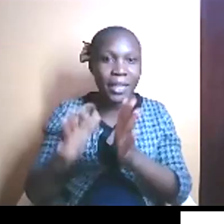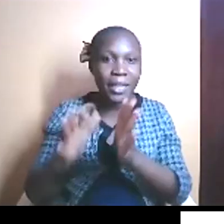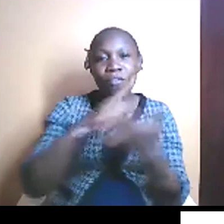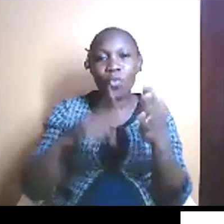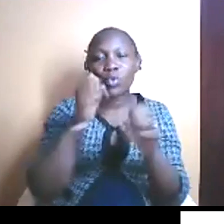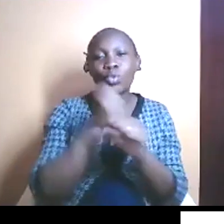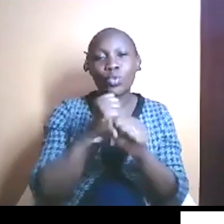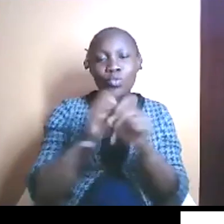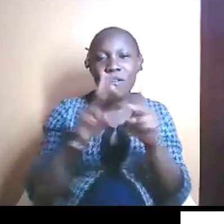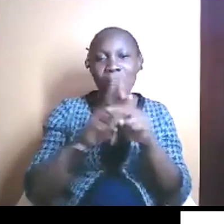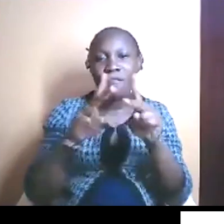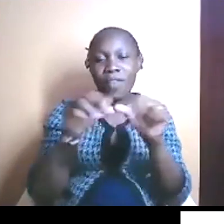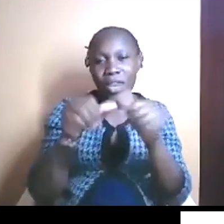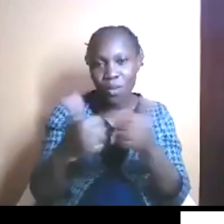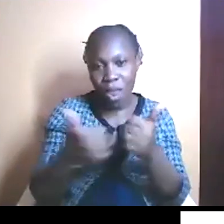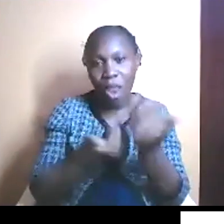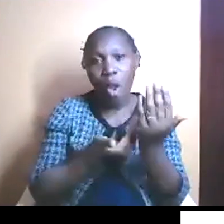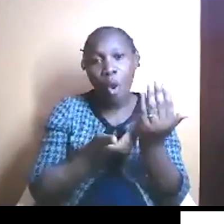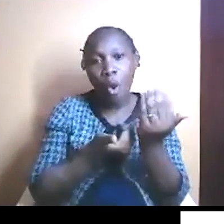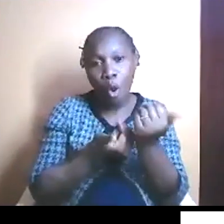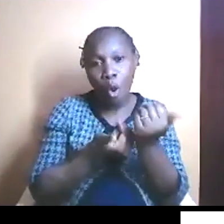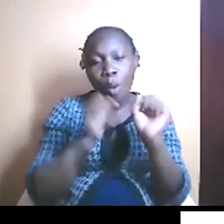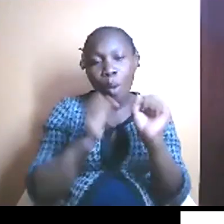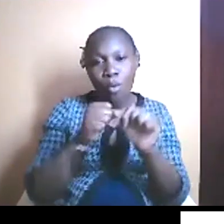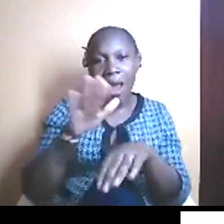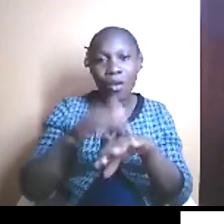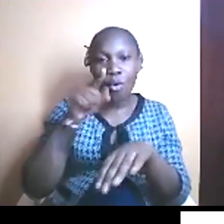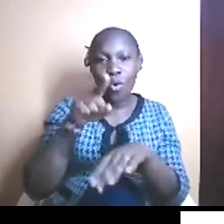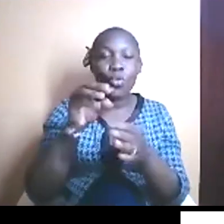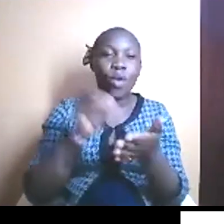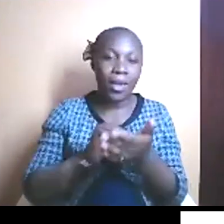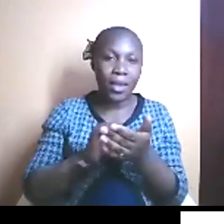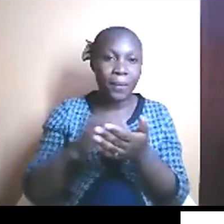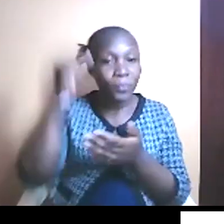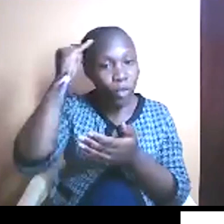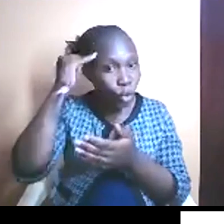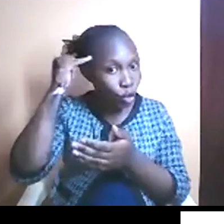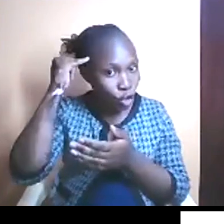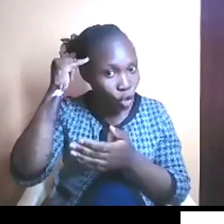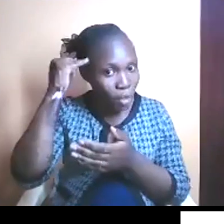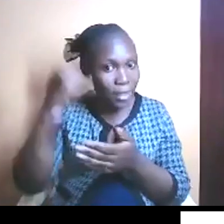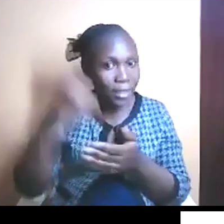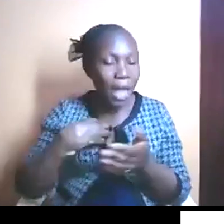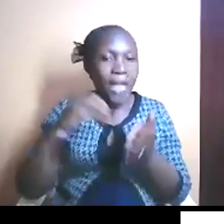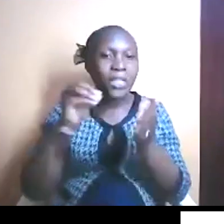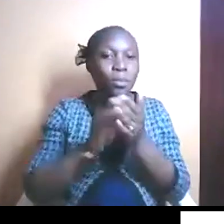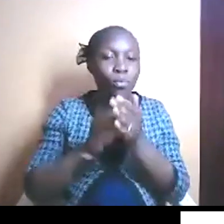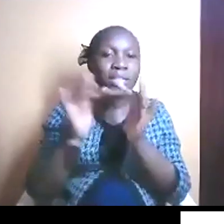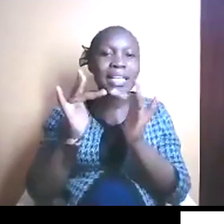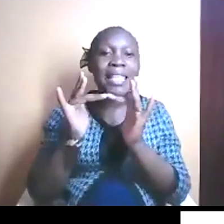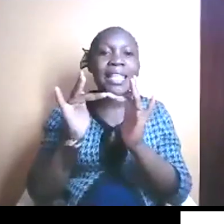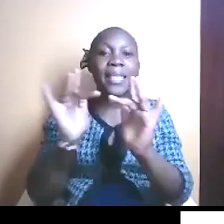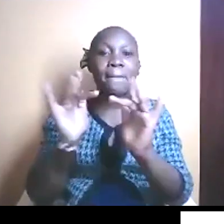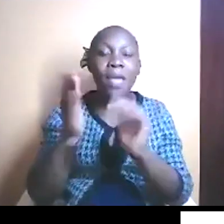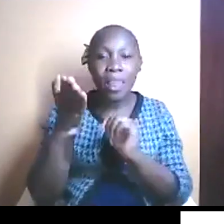hope we can engage you some other time. So Wangare has put her email address there. However, when we share